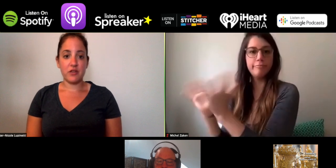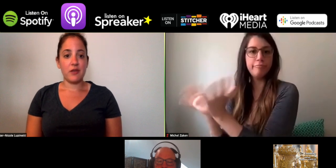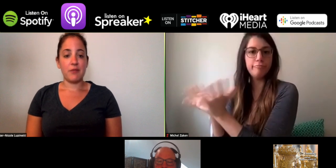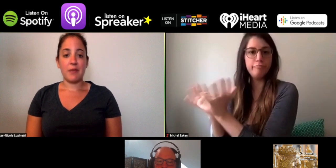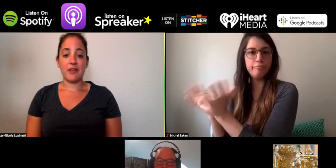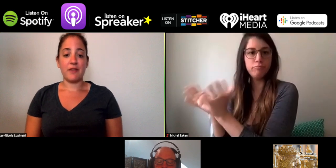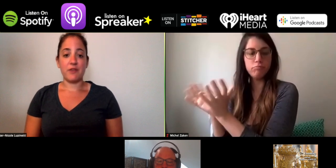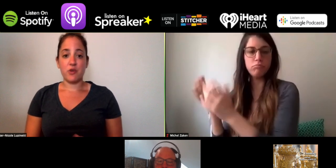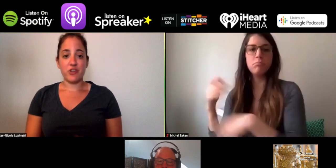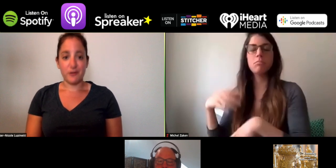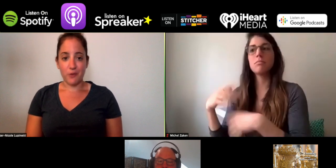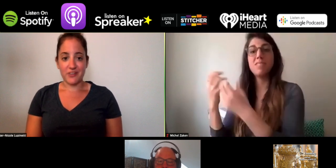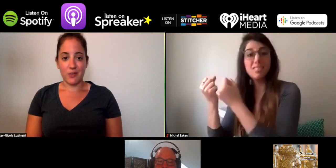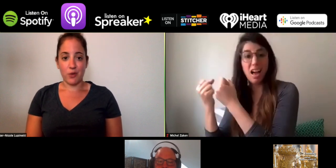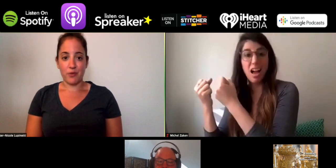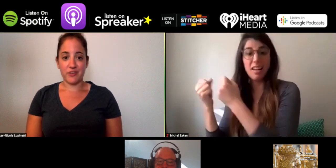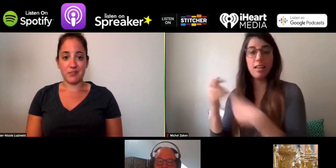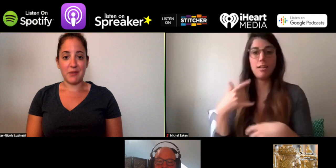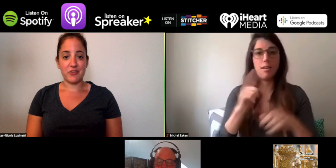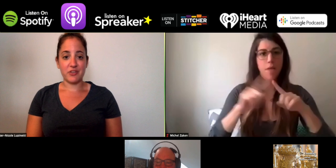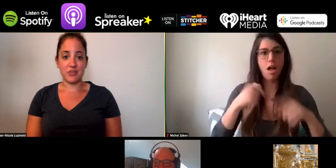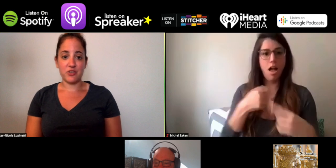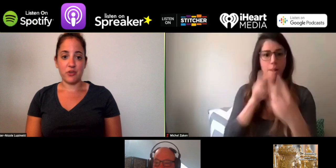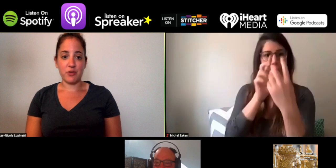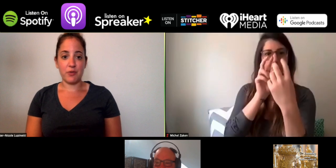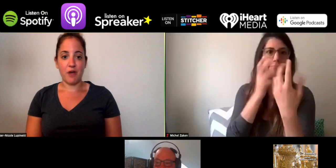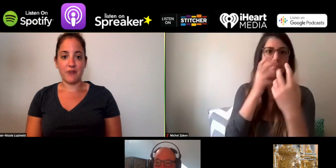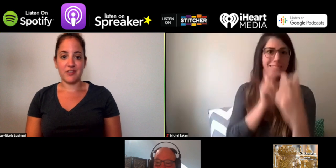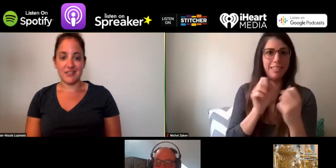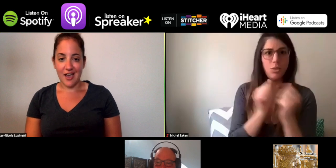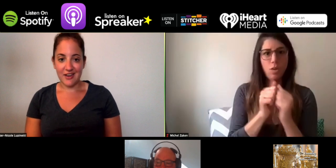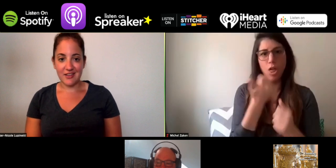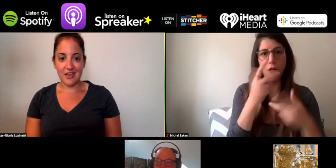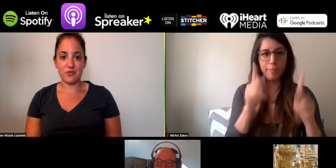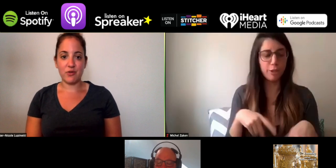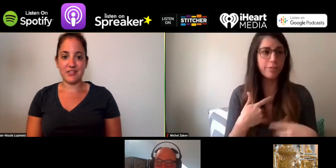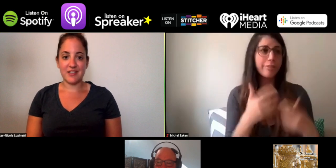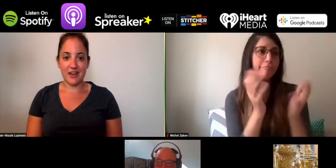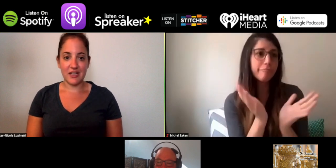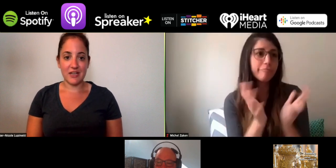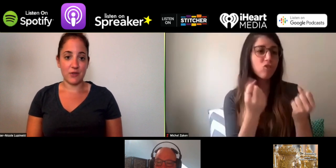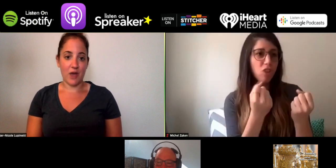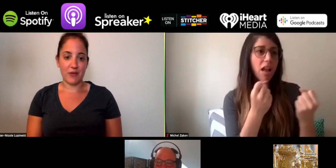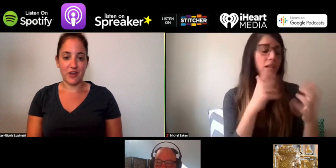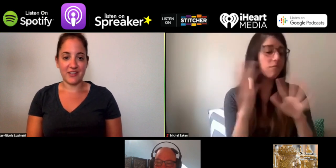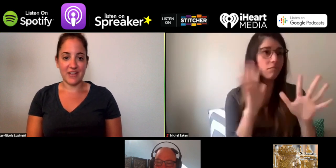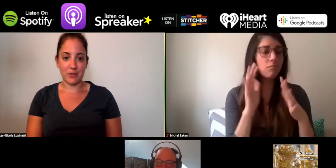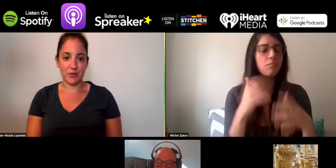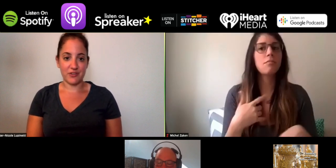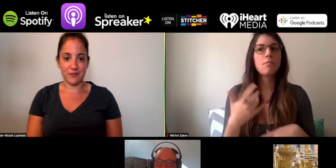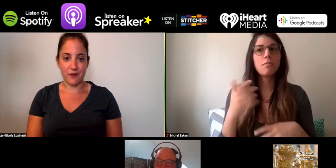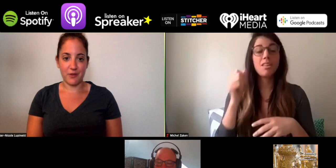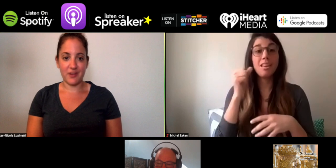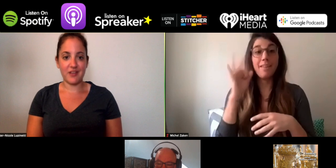vision, maybe if you are trying to focus on one person, maybe there's going to be two other people off to the side that you notice signing, even though I'm trying to sign with